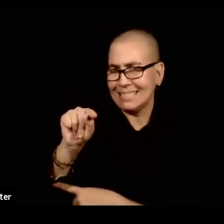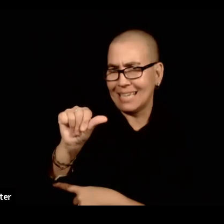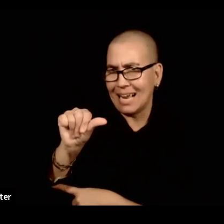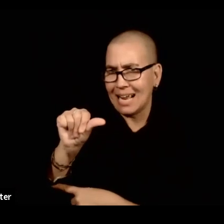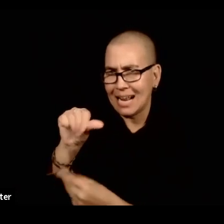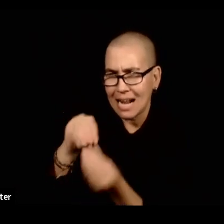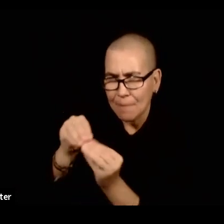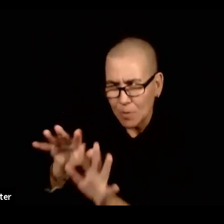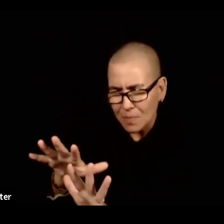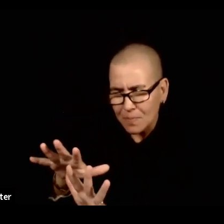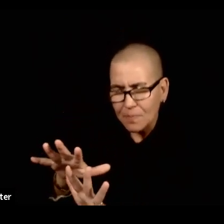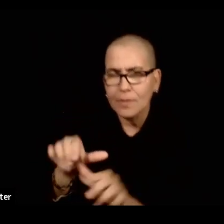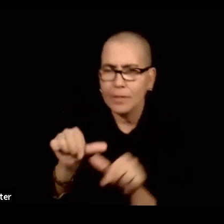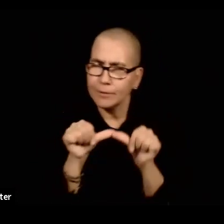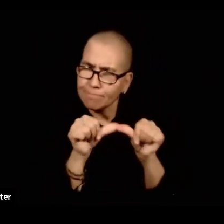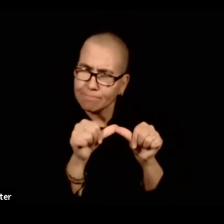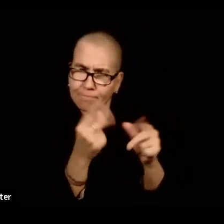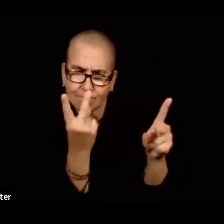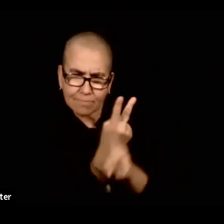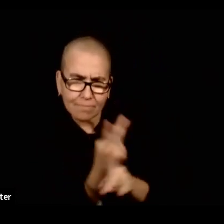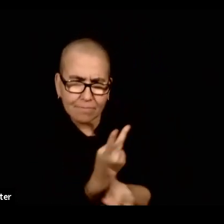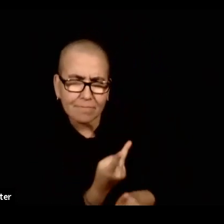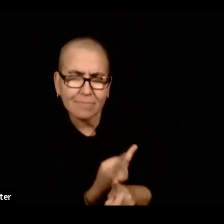responses to where we see